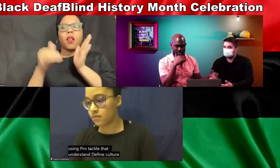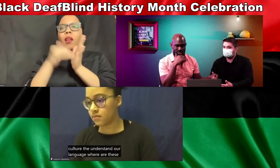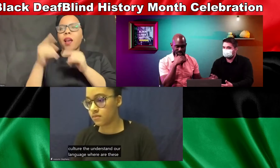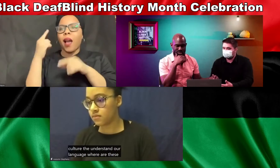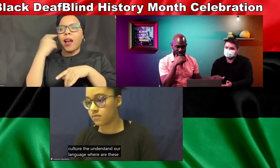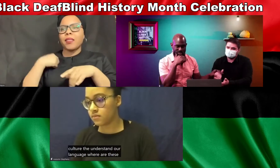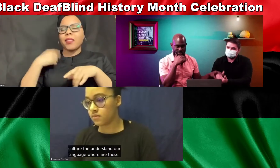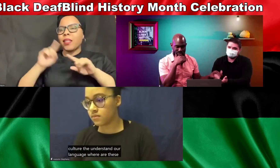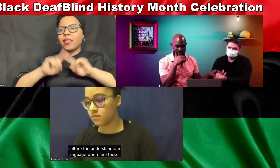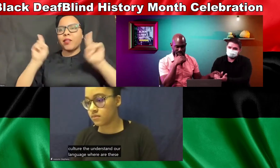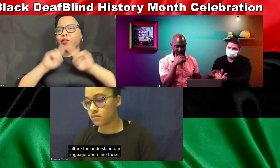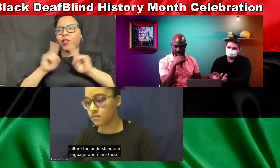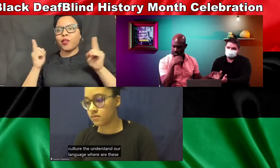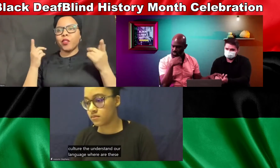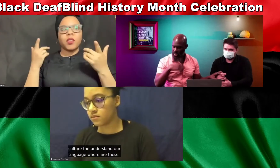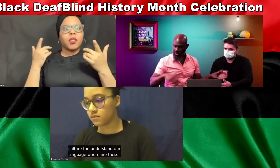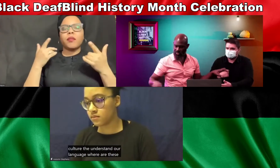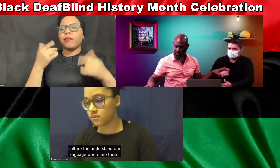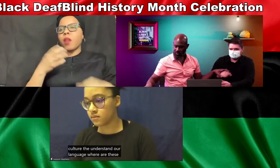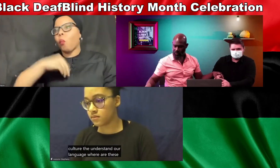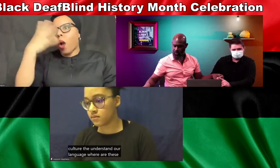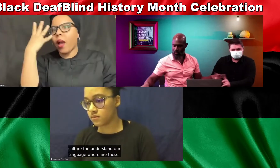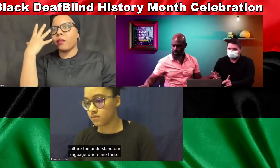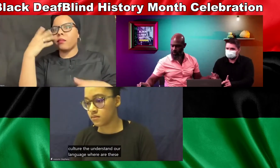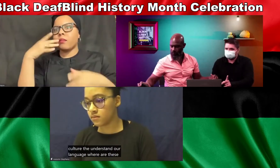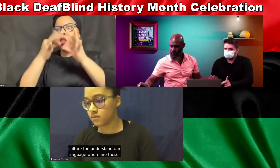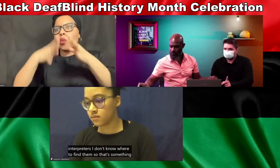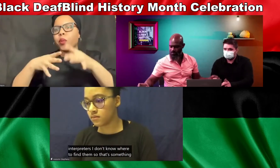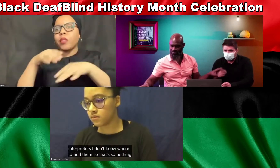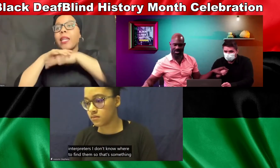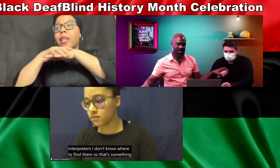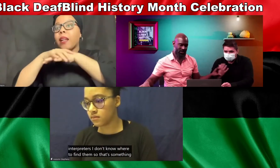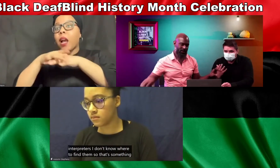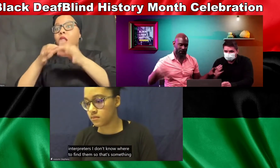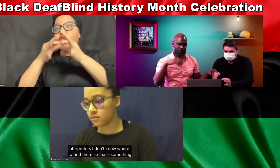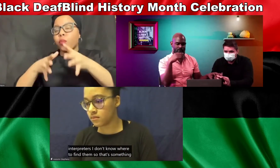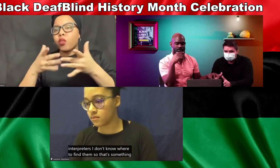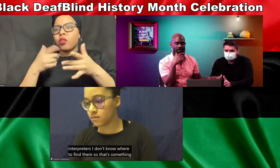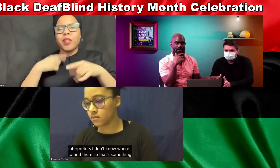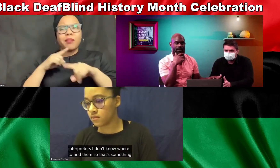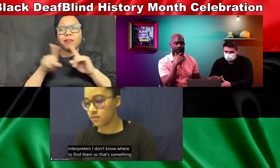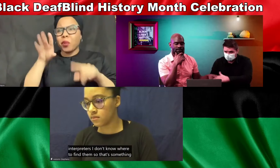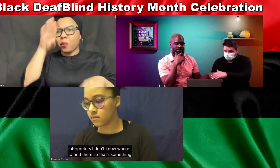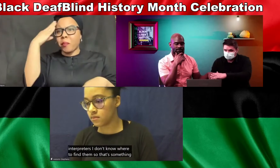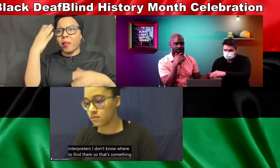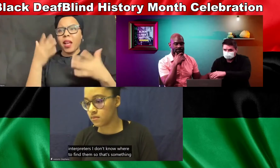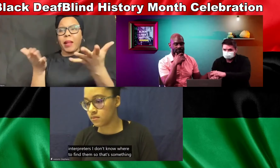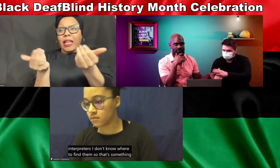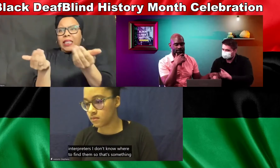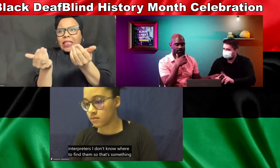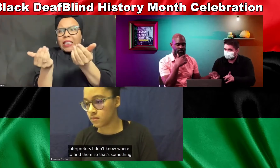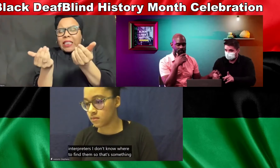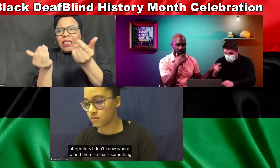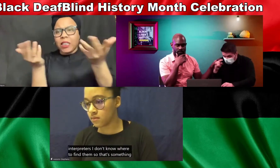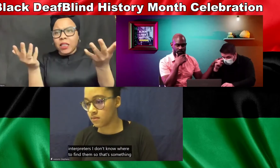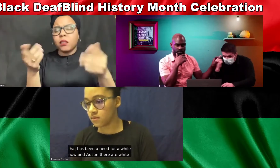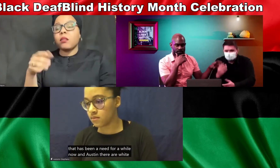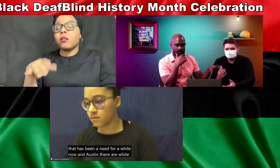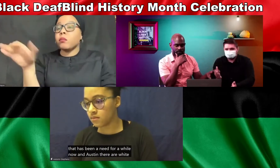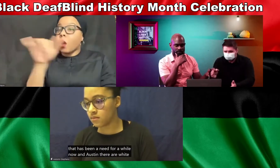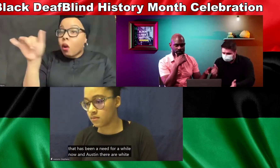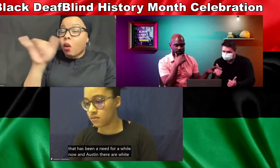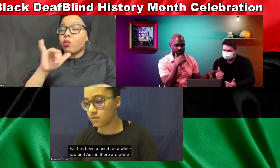them. So that's something that has been a need for a while now, and often there are white interpreters that